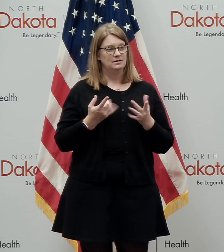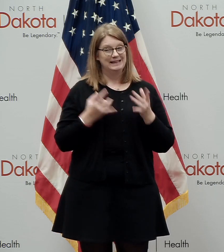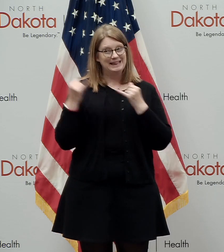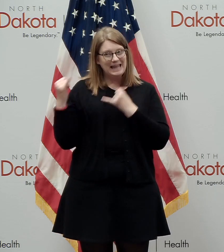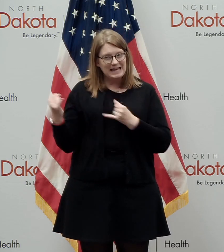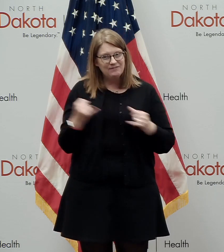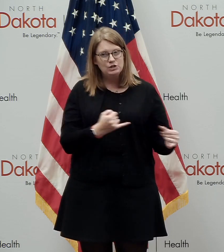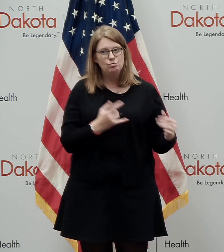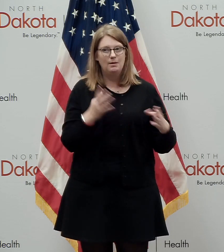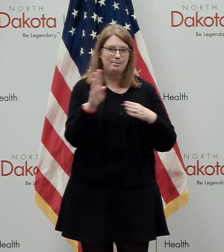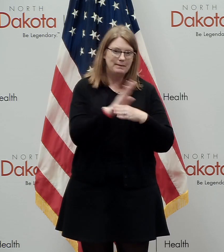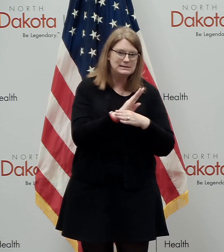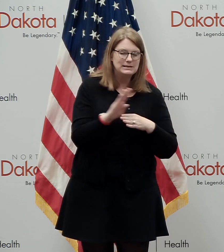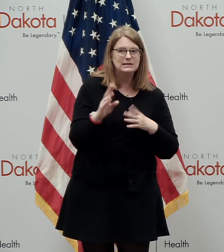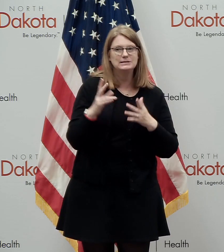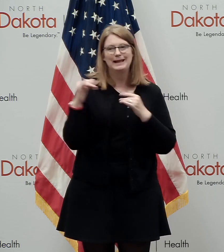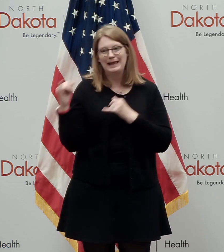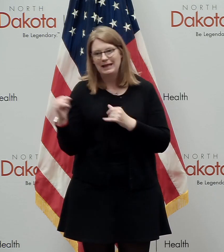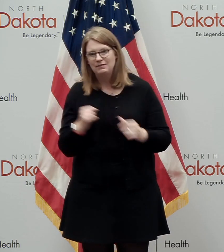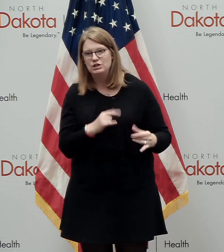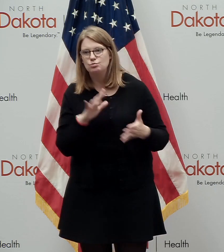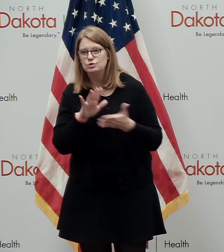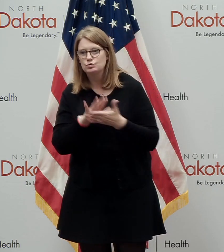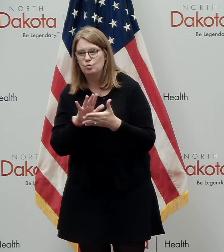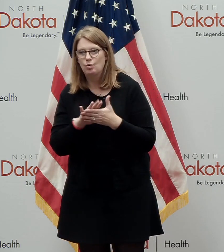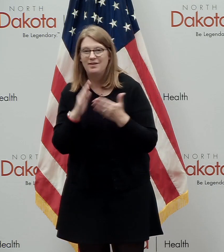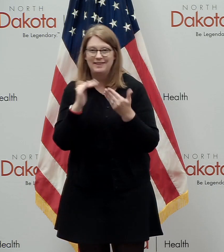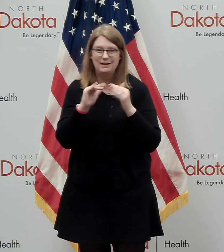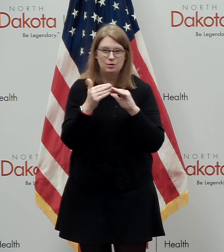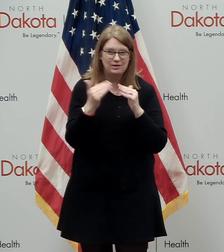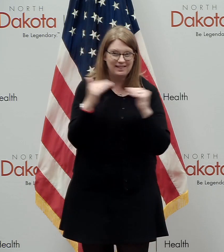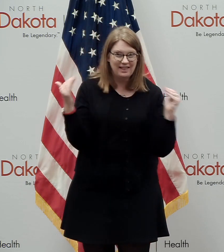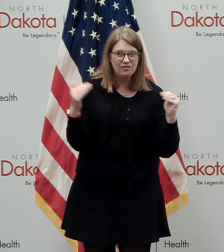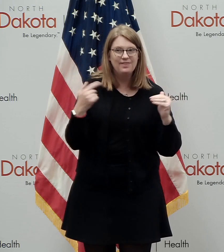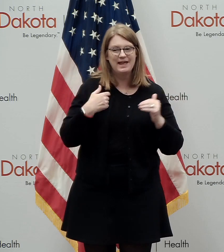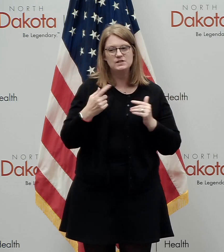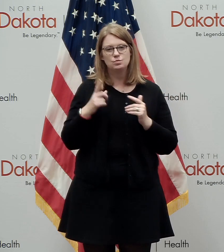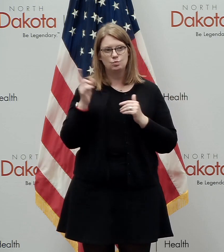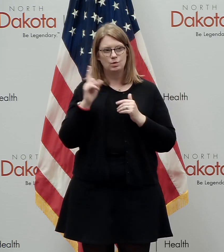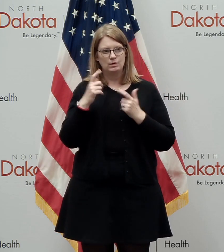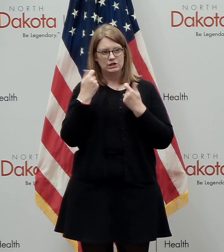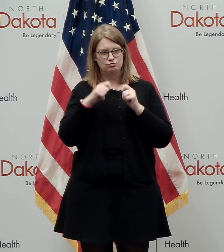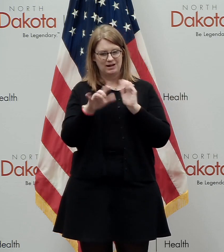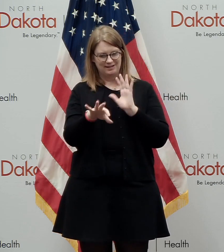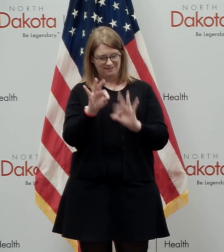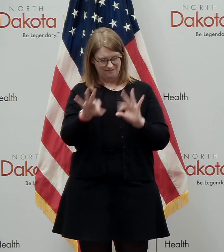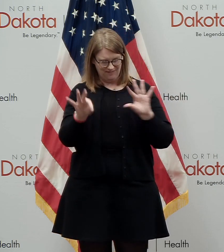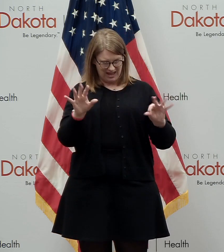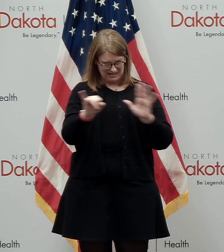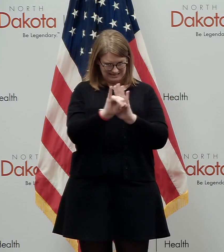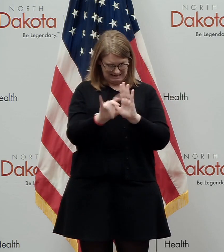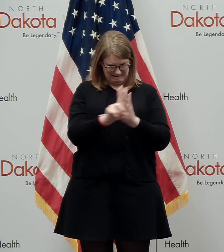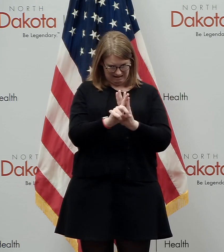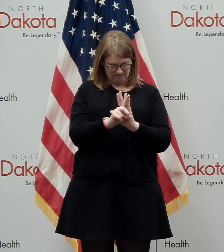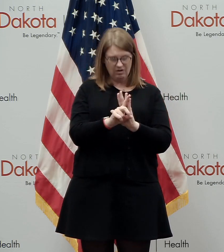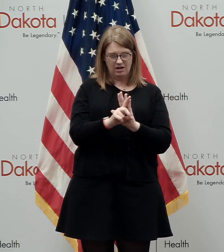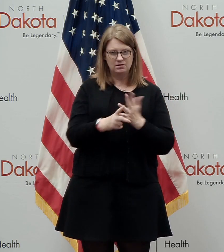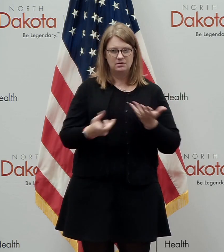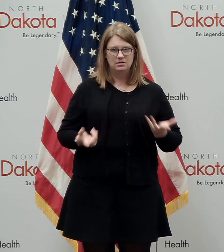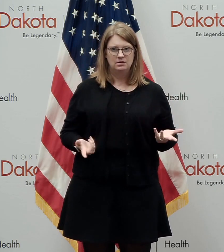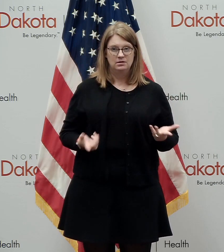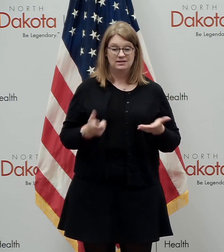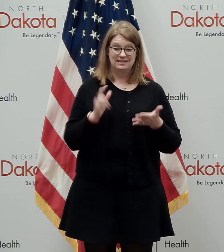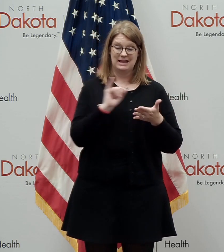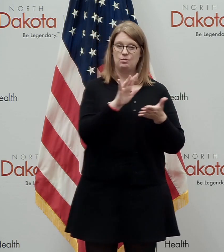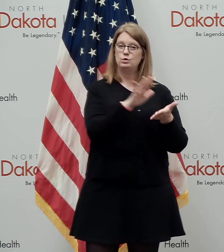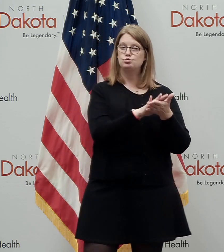individual business, the individual school, the individual community level. This is where the battle gets fought. And we'd like to, if we have to, like we said with